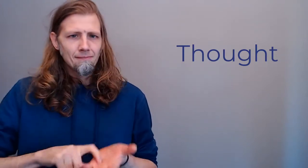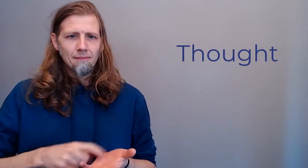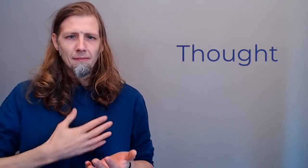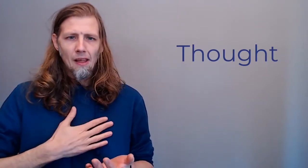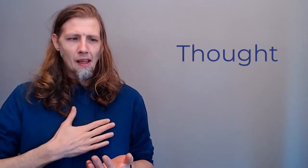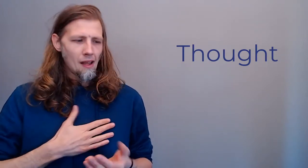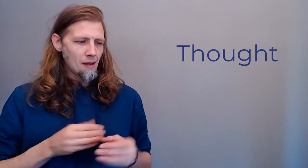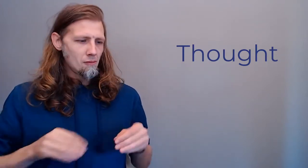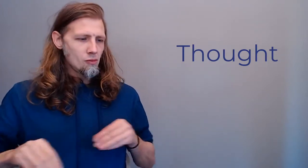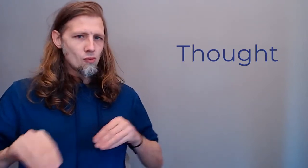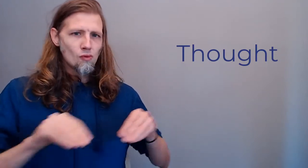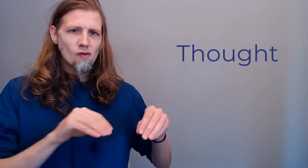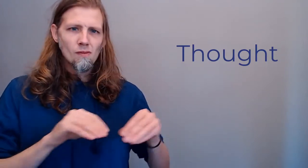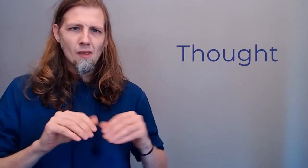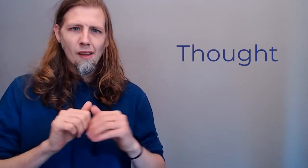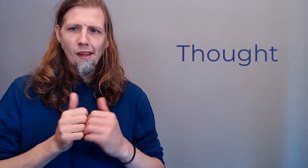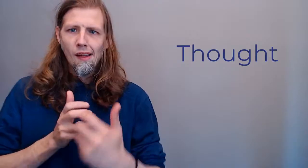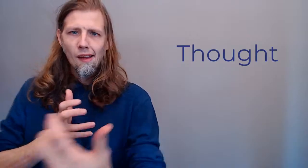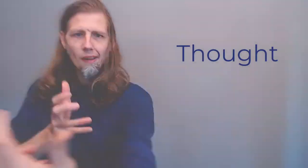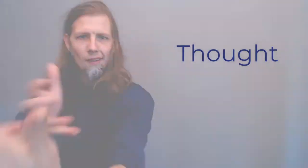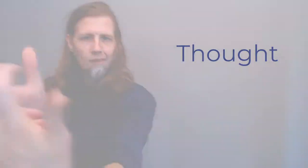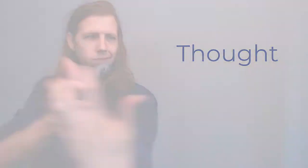how their bodies interact with the world.